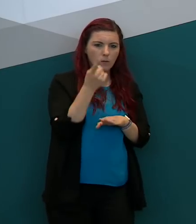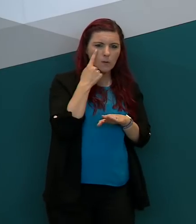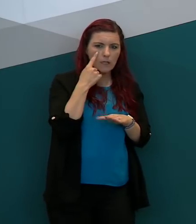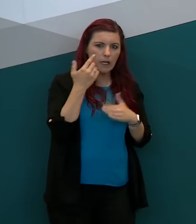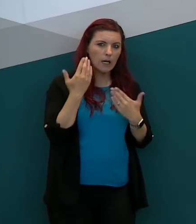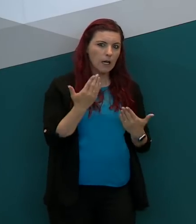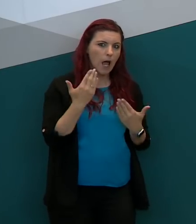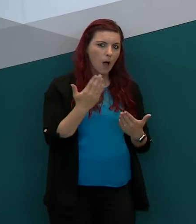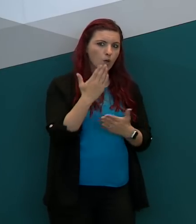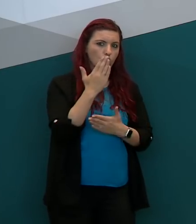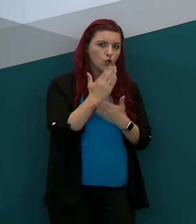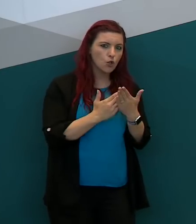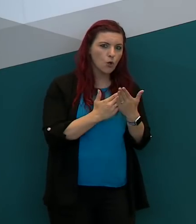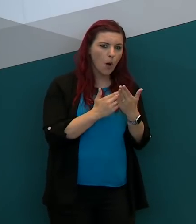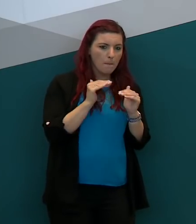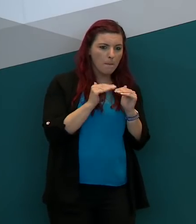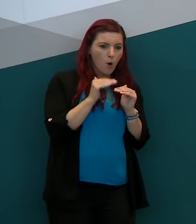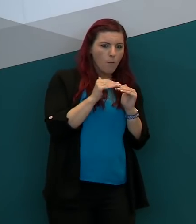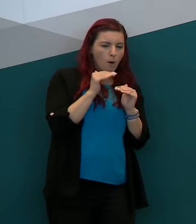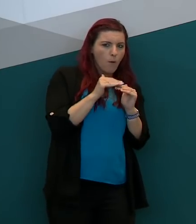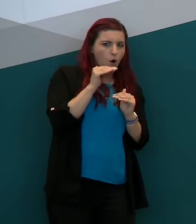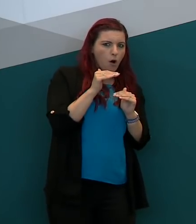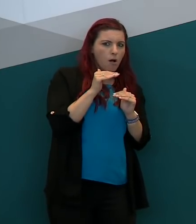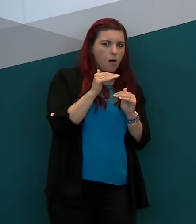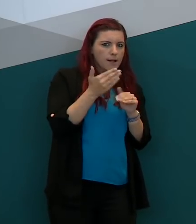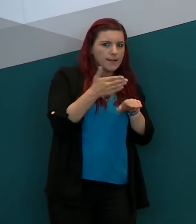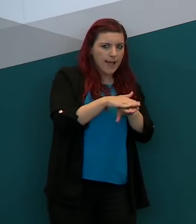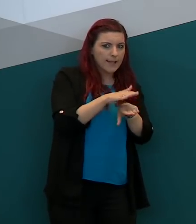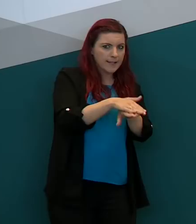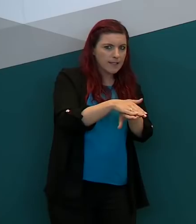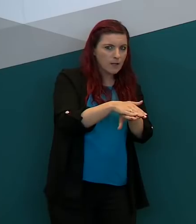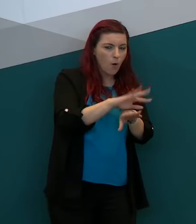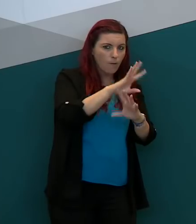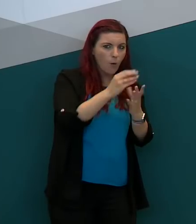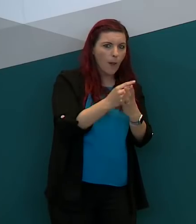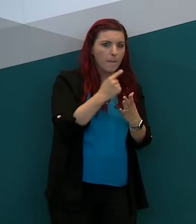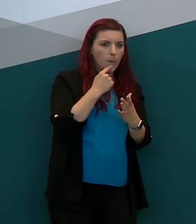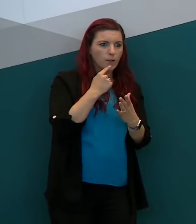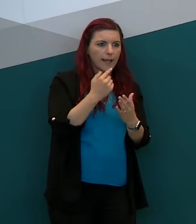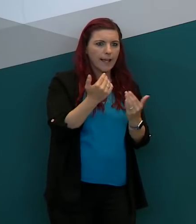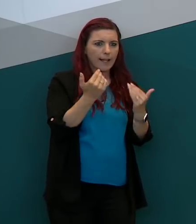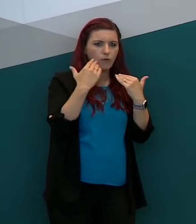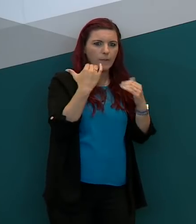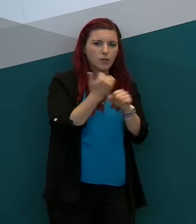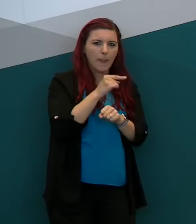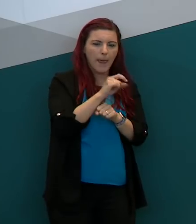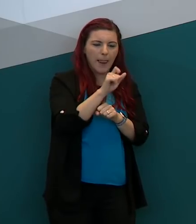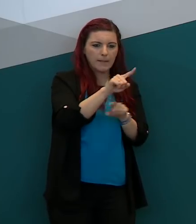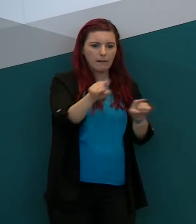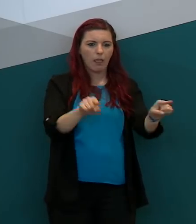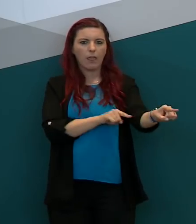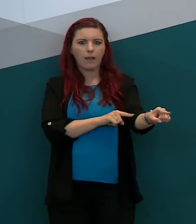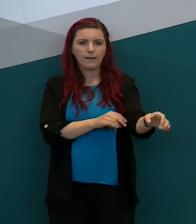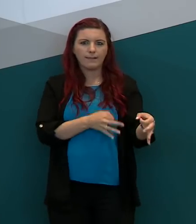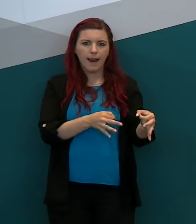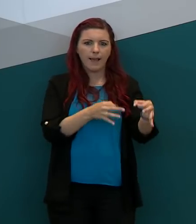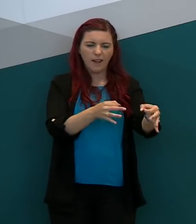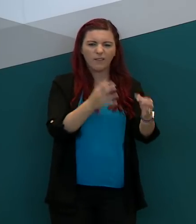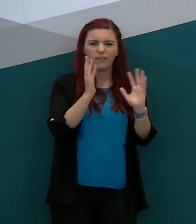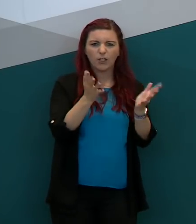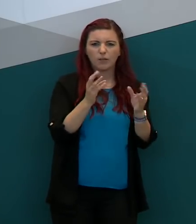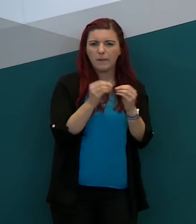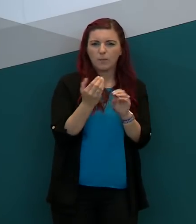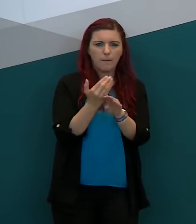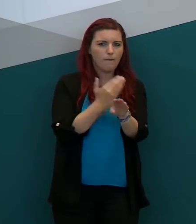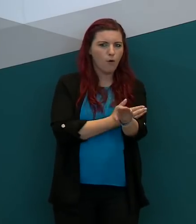is some level of excess mortality overall. But our information on that does lag a little bit. There's to point that out, and I've said this on a number of